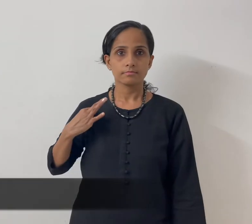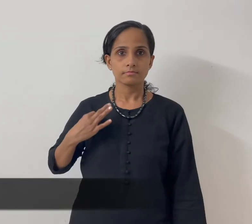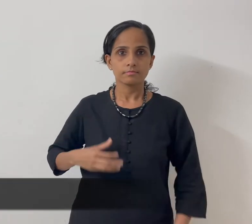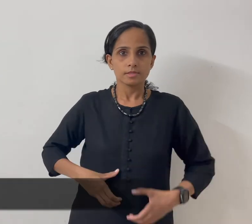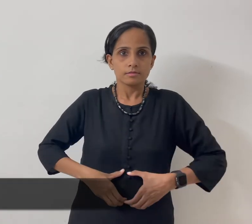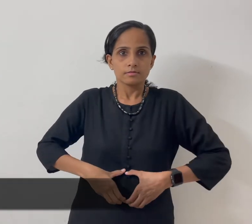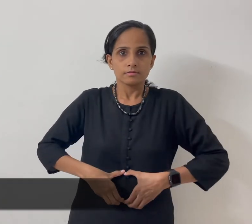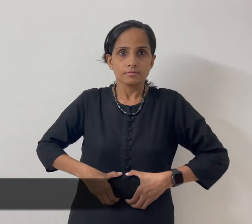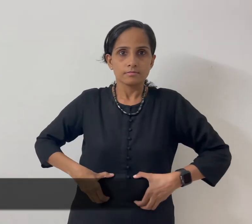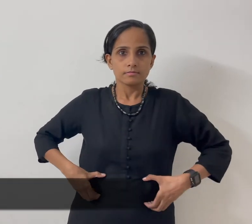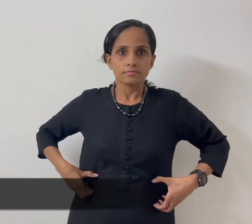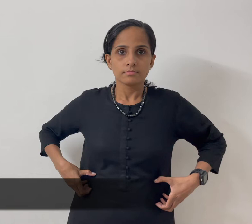Cummerbund.